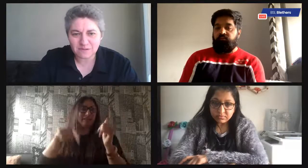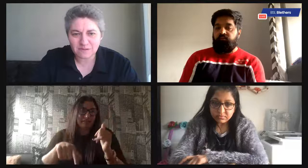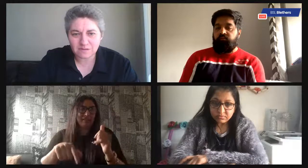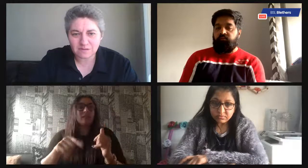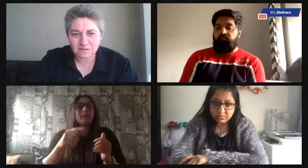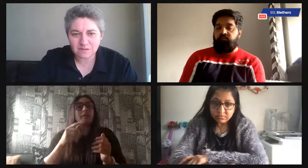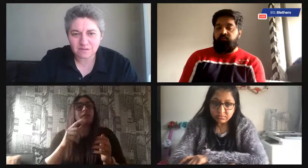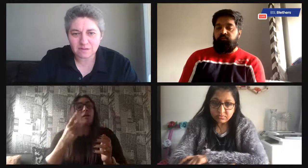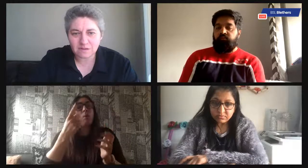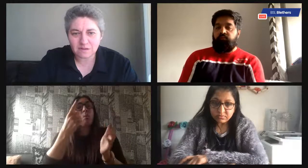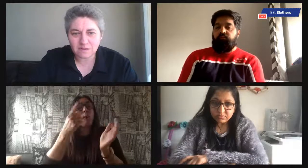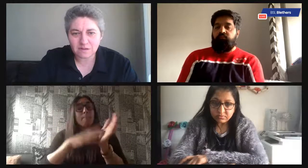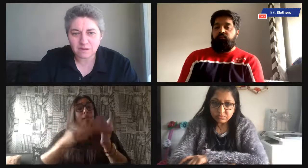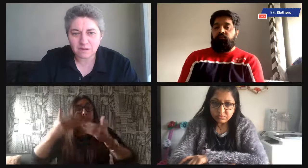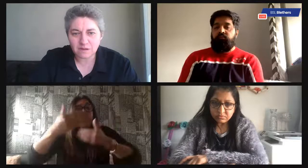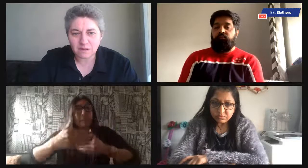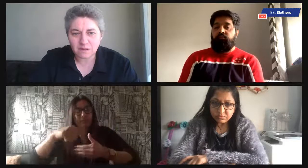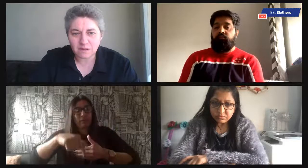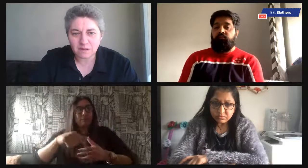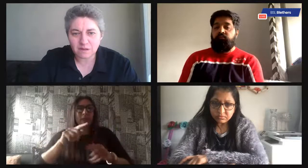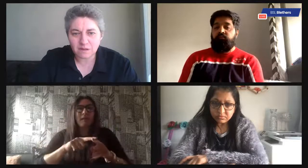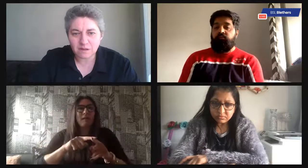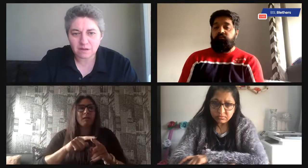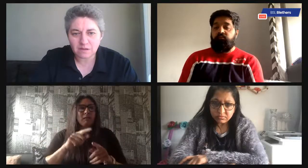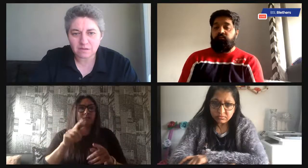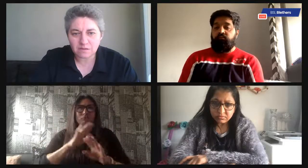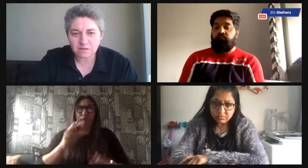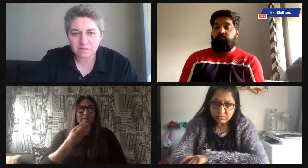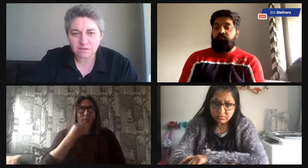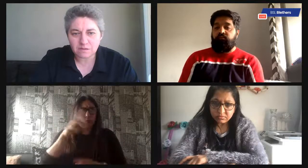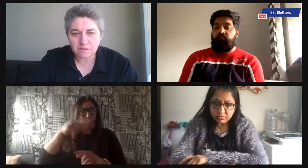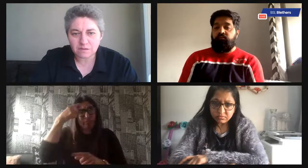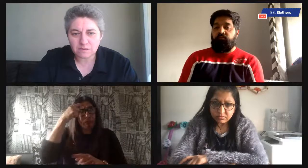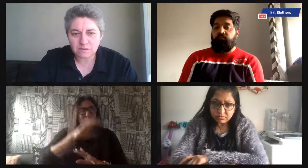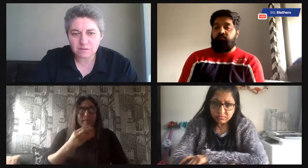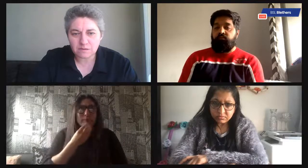Eid's like that, and that's our celebration. That will happen